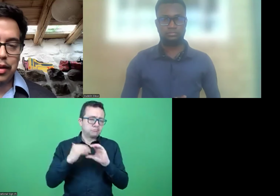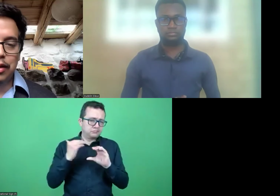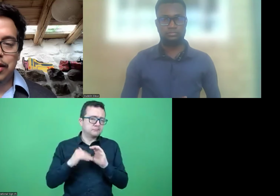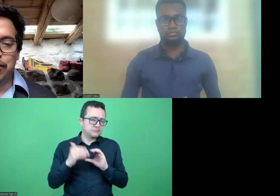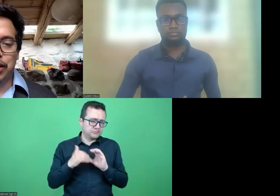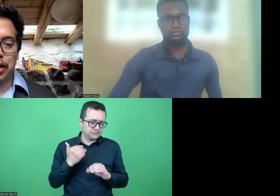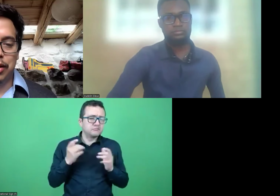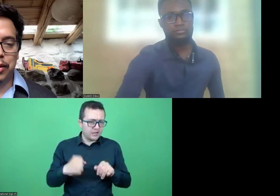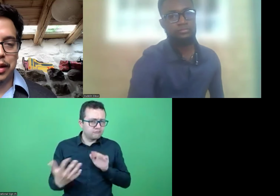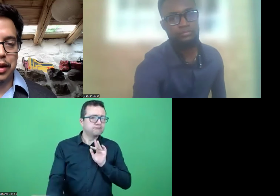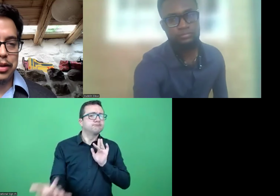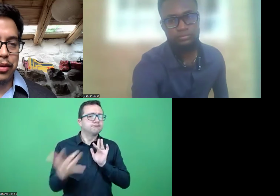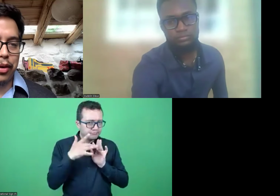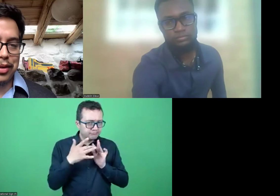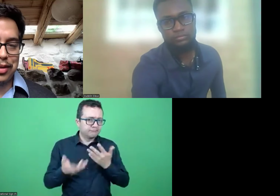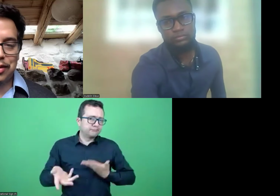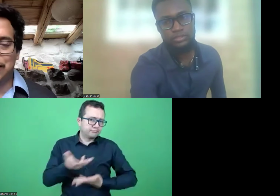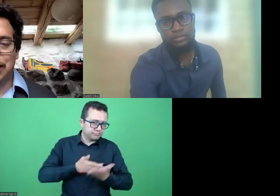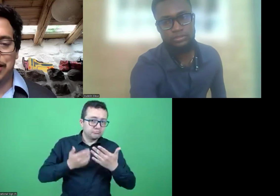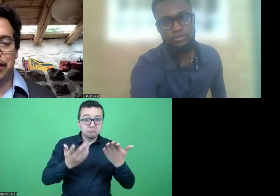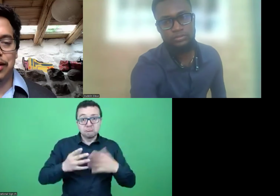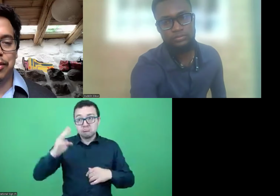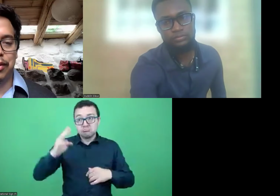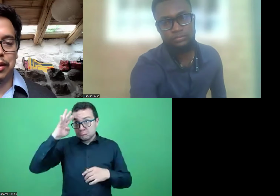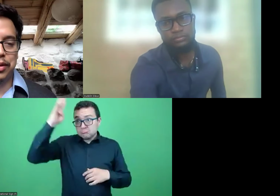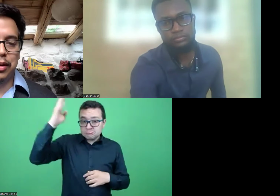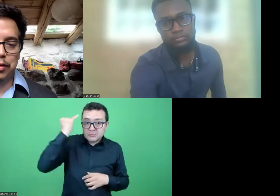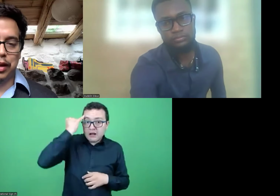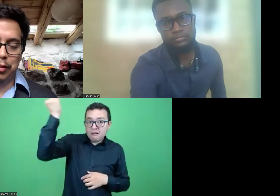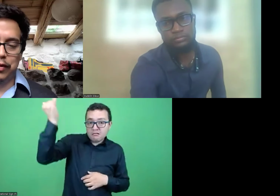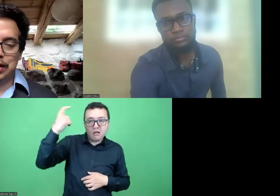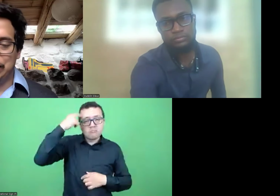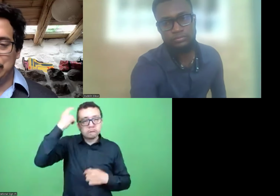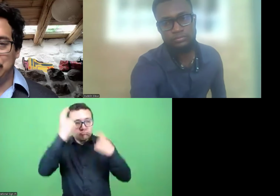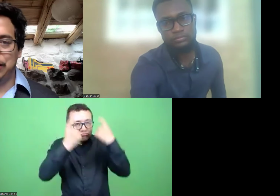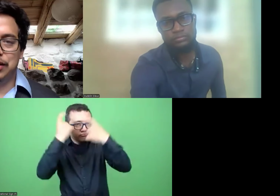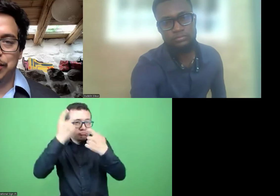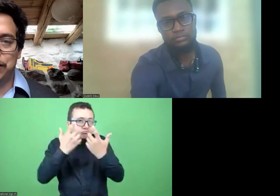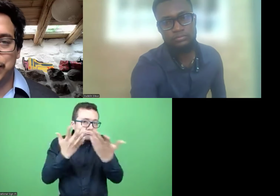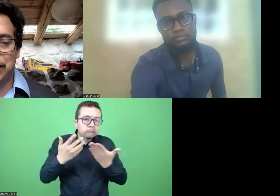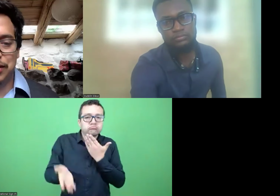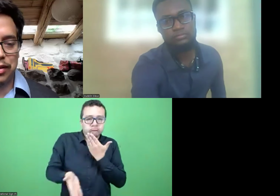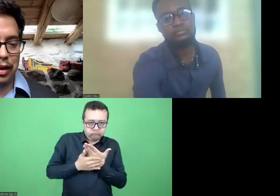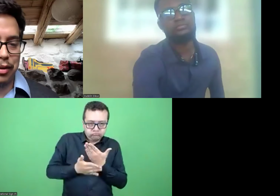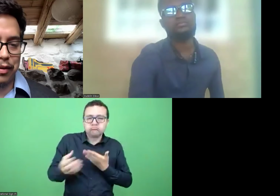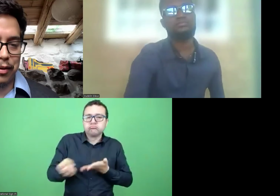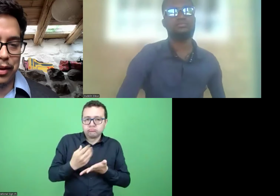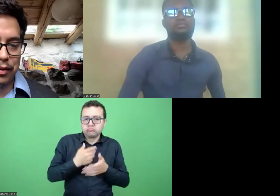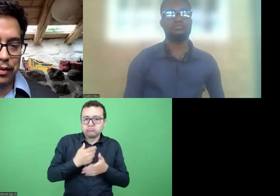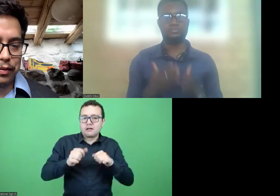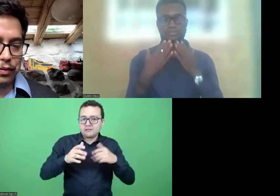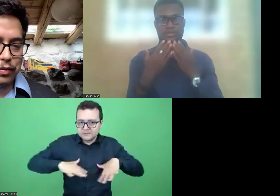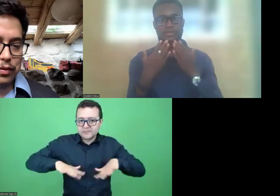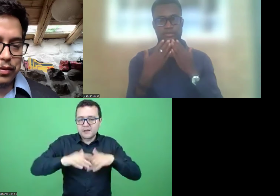us with any other ideas, thoughts, anything that you would like to share as we keep facilitating these type of spaces. Thank you,